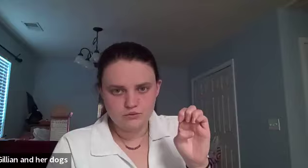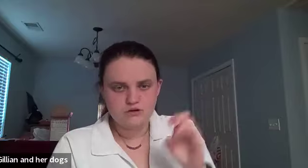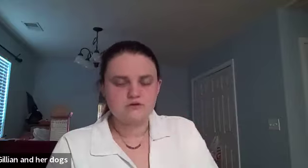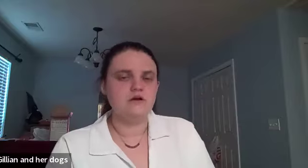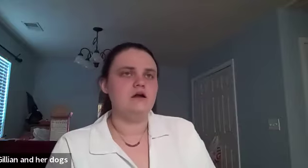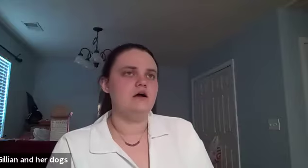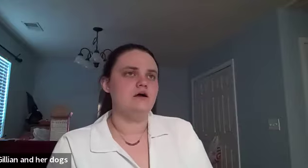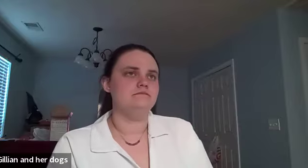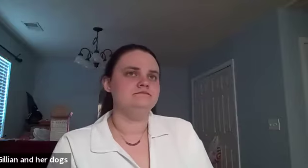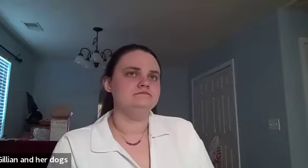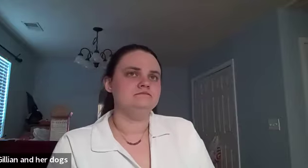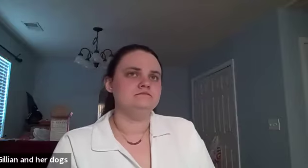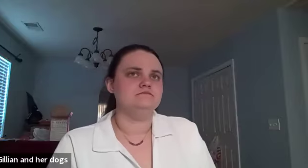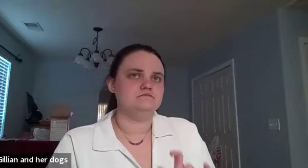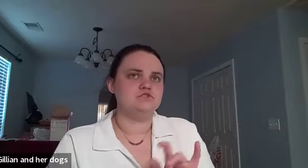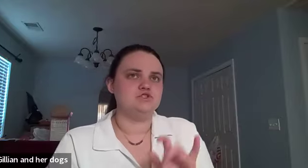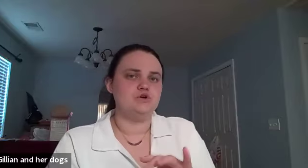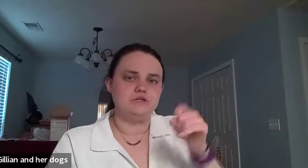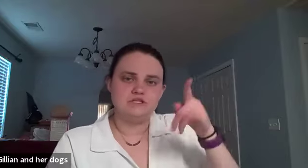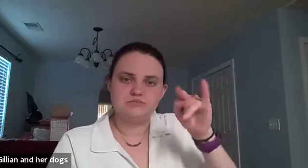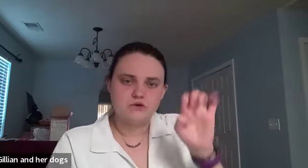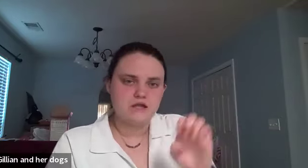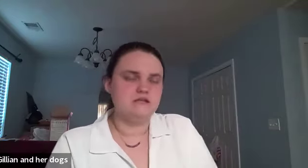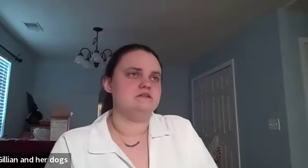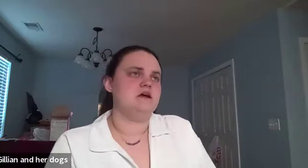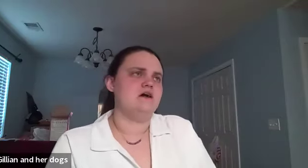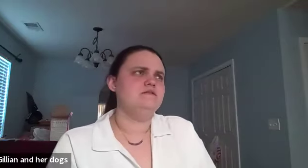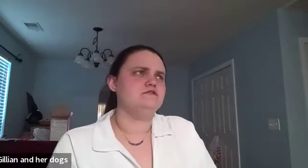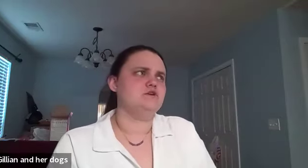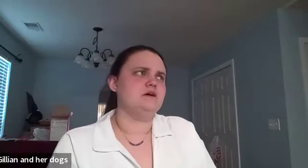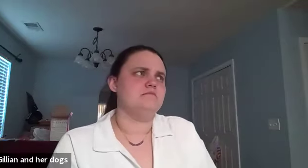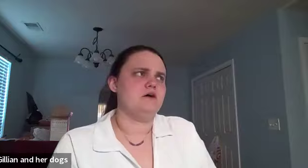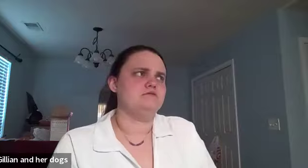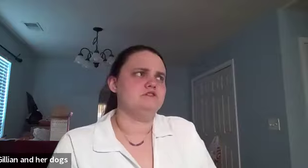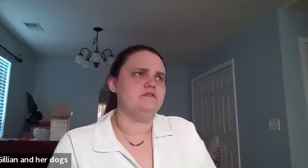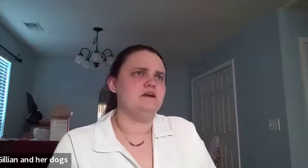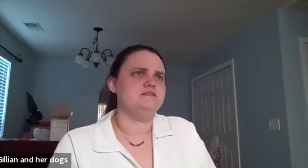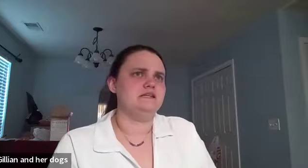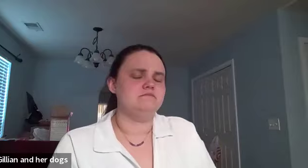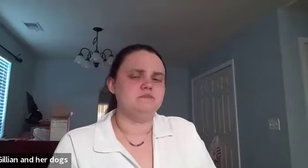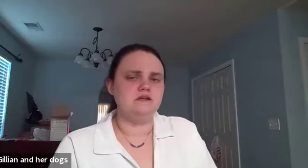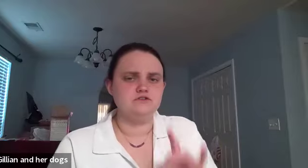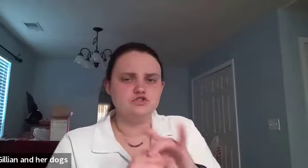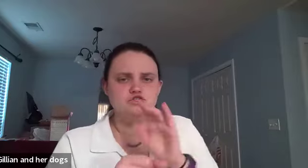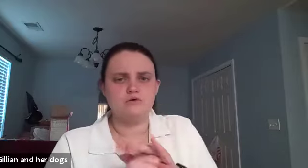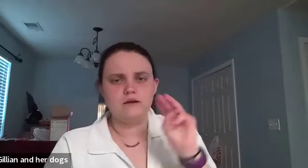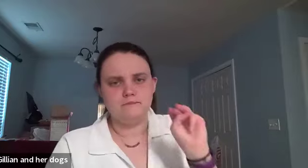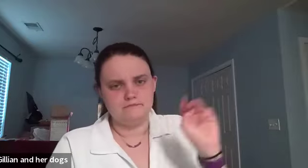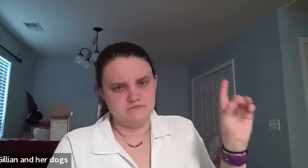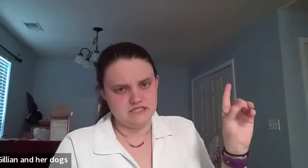Coke, um, soda, Sprite. I think for soda and Mountain Dew, I think I've seen MD, soda,